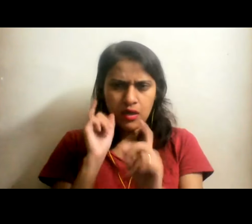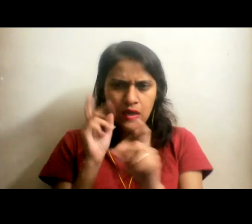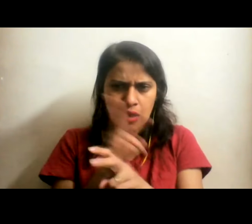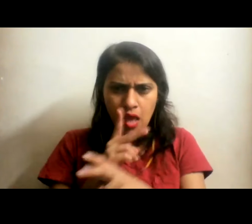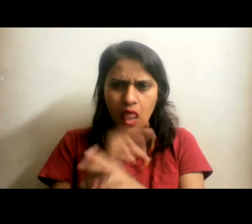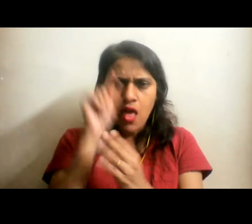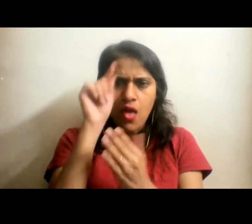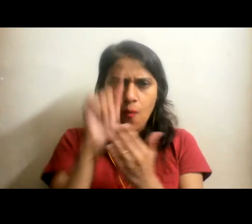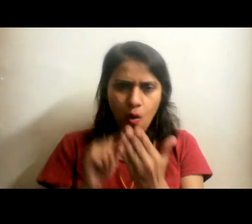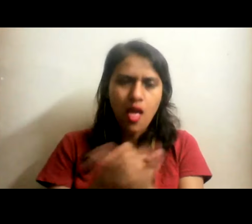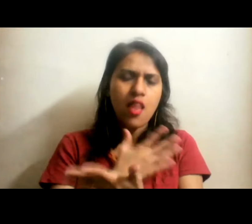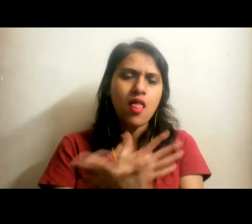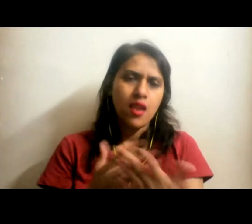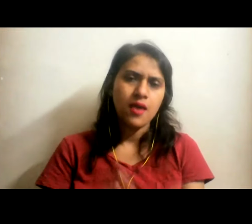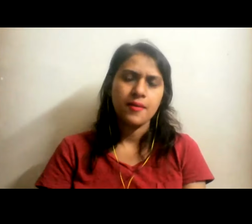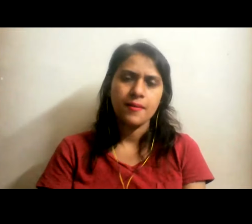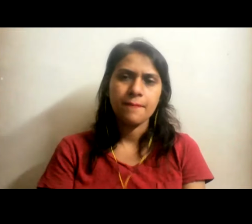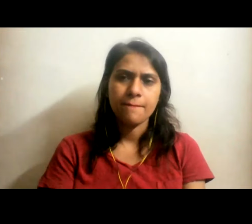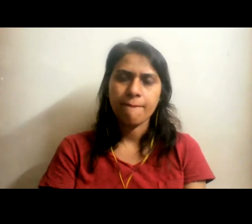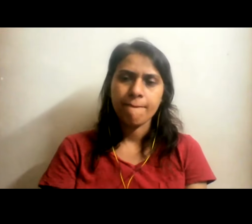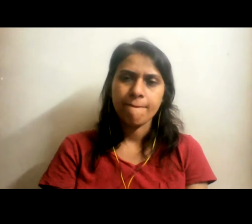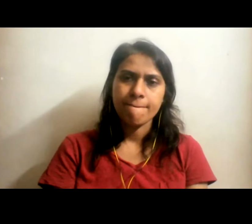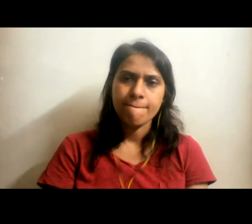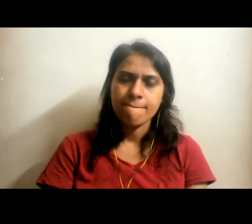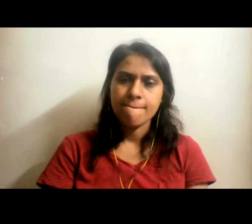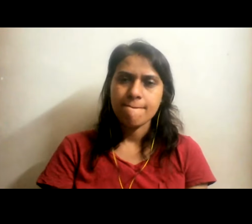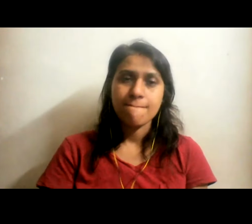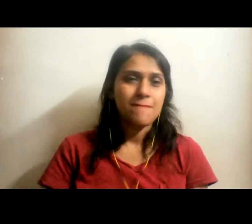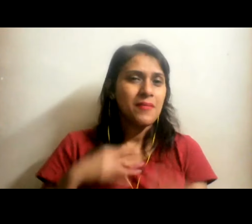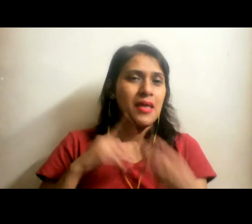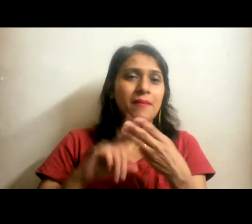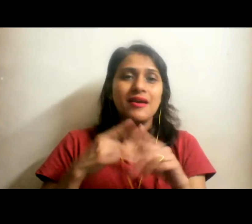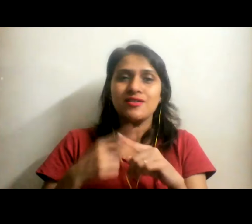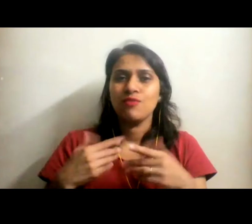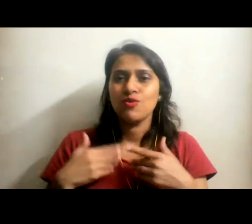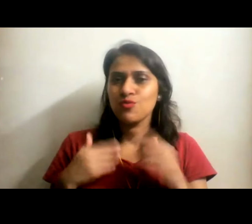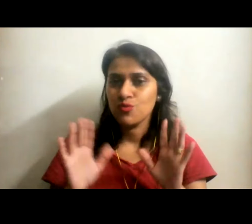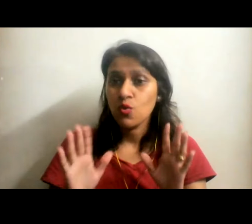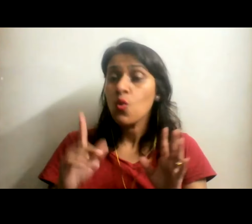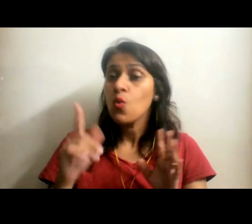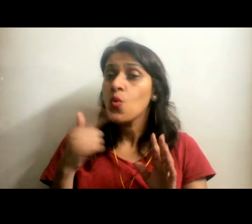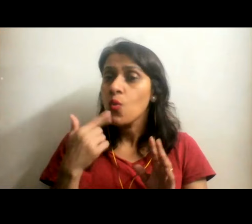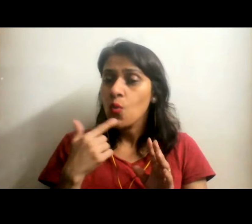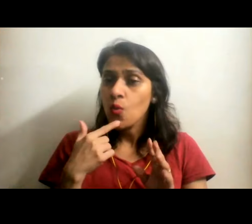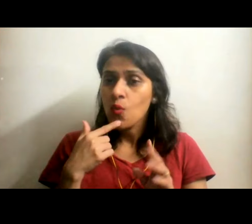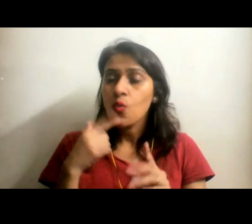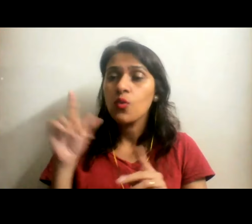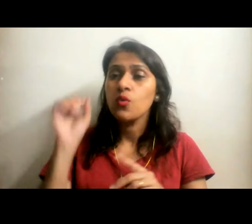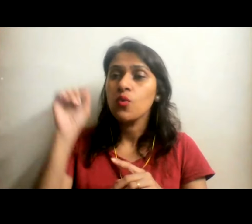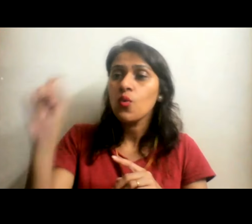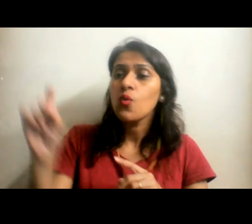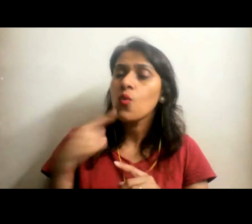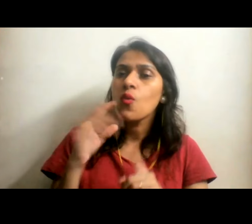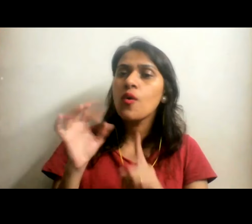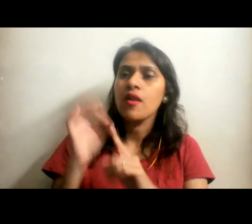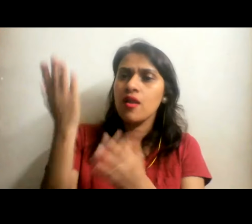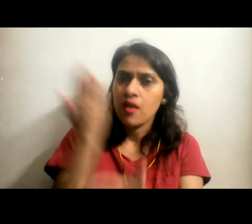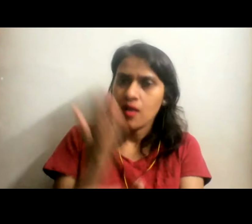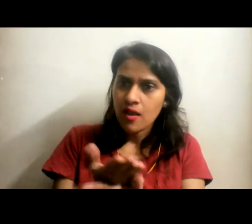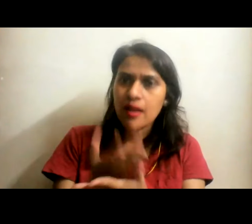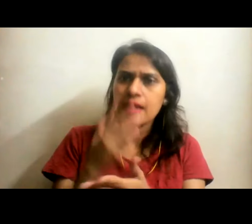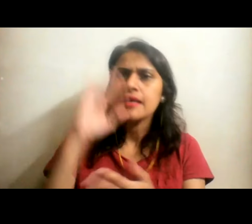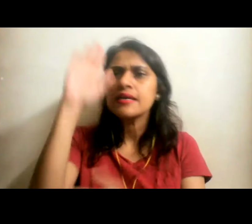plan. On this, I am not an expert, so anybody who would like to contribute here is welcome. And I see that Saksham has